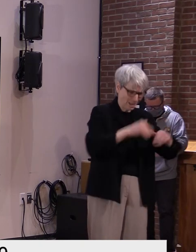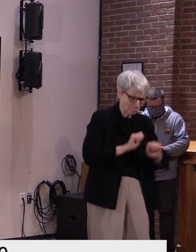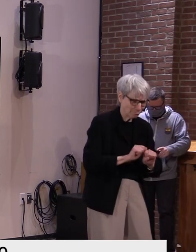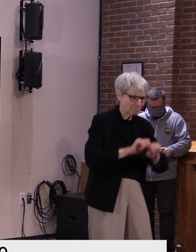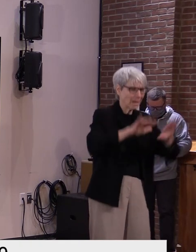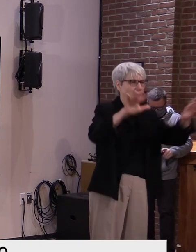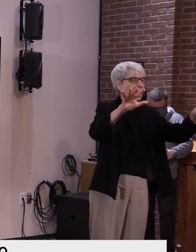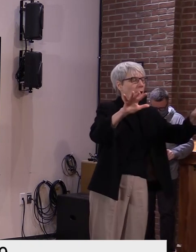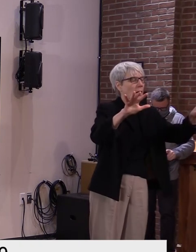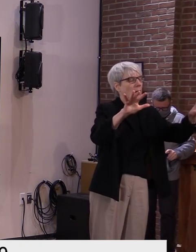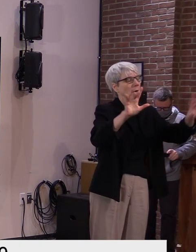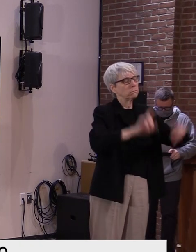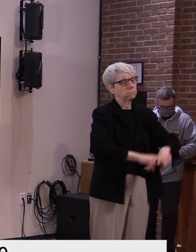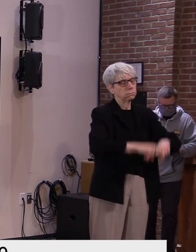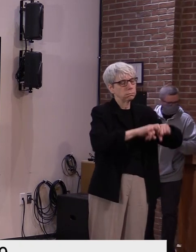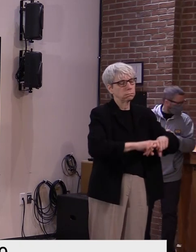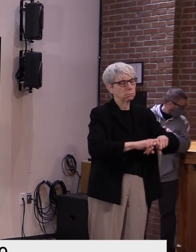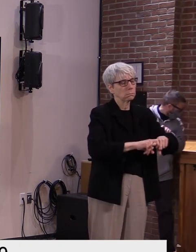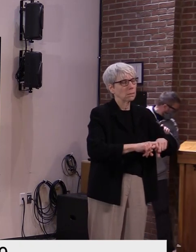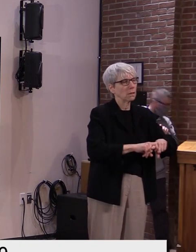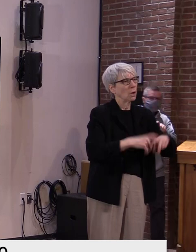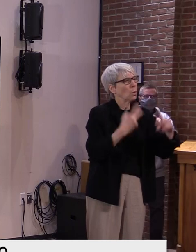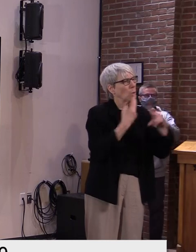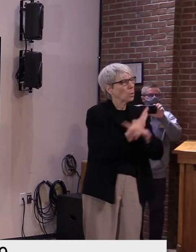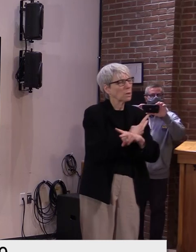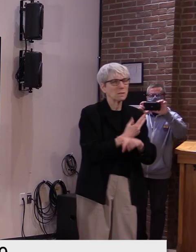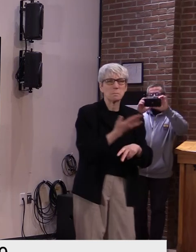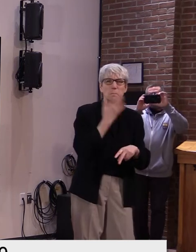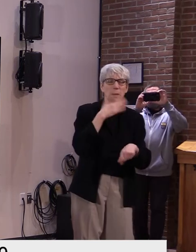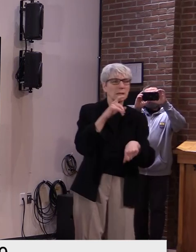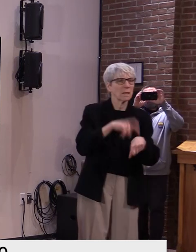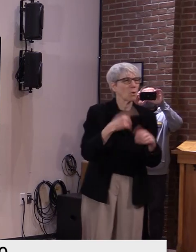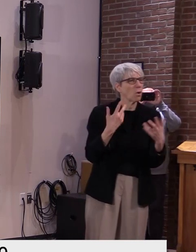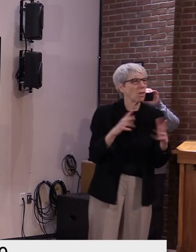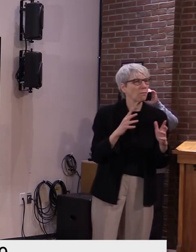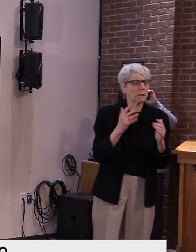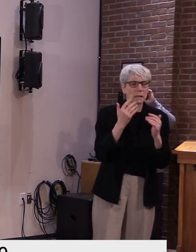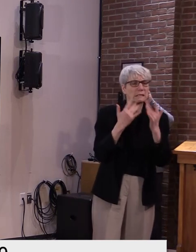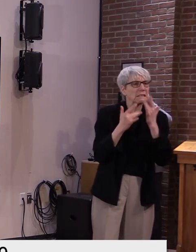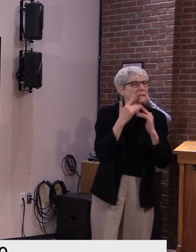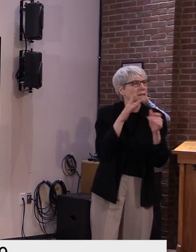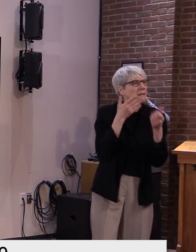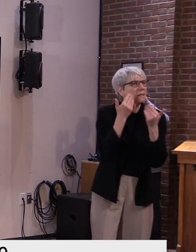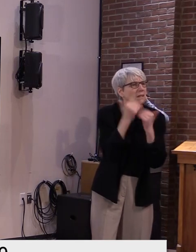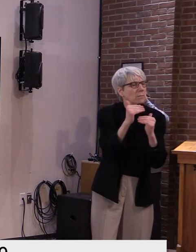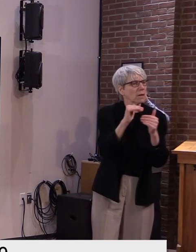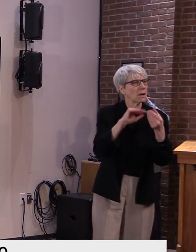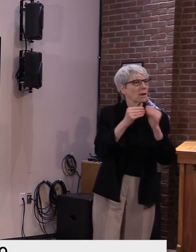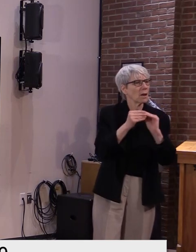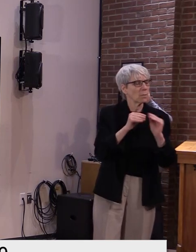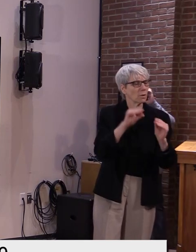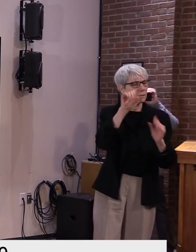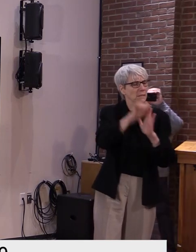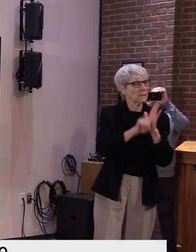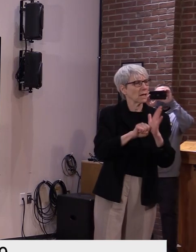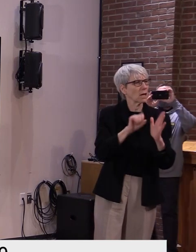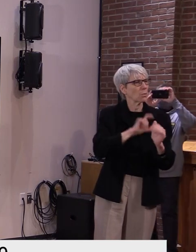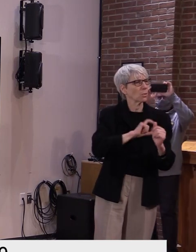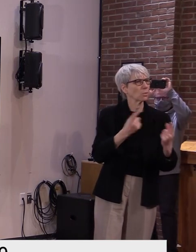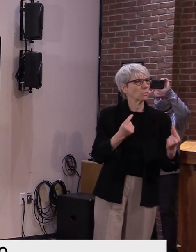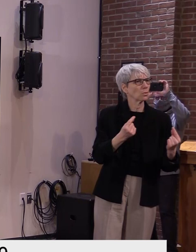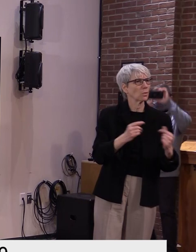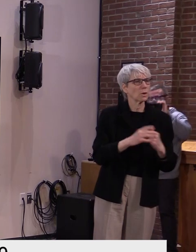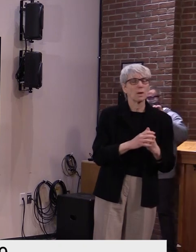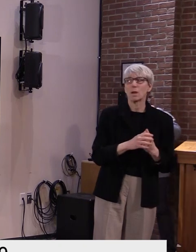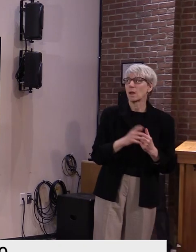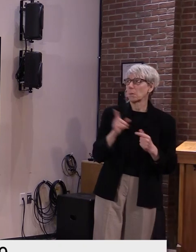facing some shortages in the police world. Yeah, it may be twofold. I don't know if Dr. Levine wants to, or Commissioner